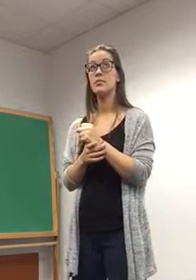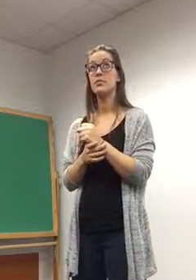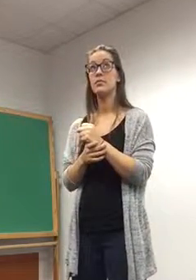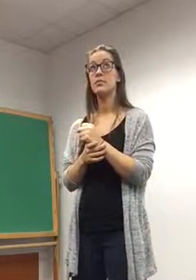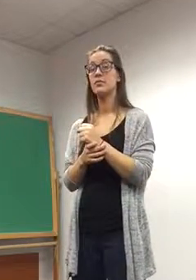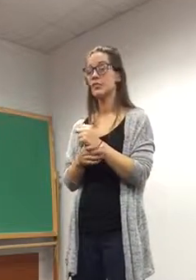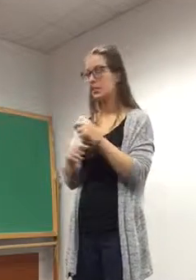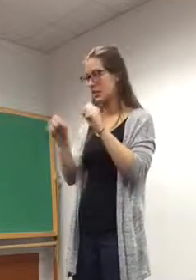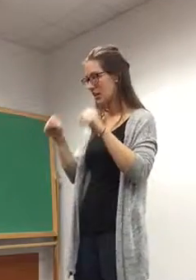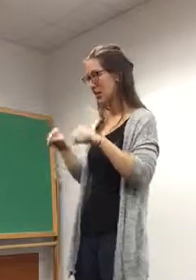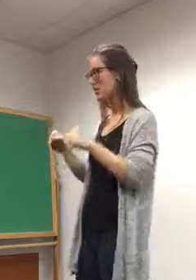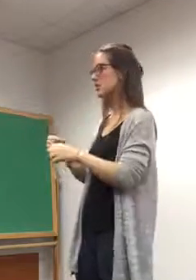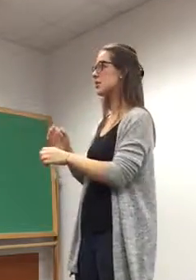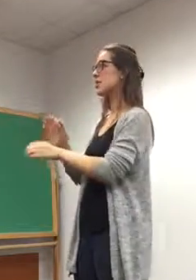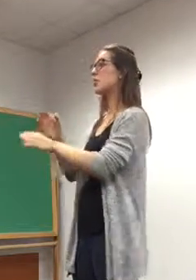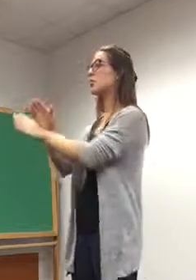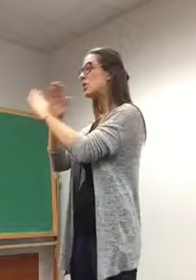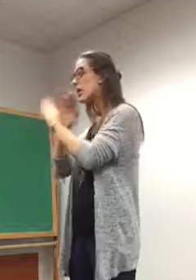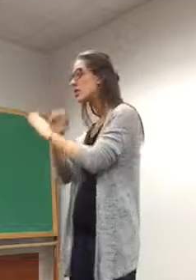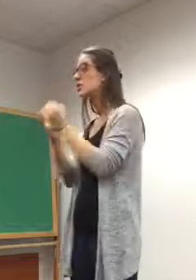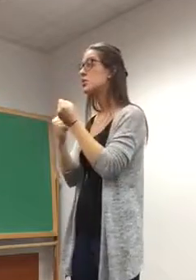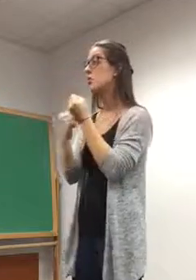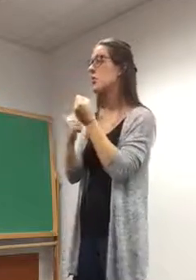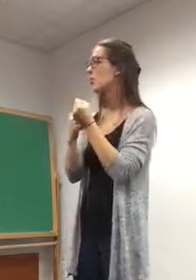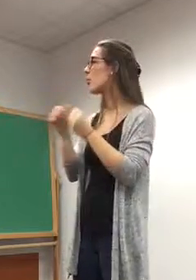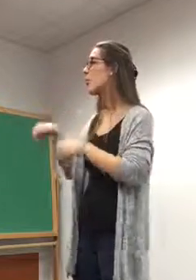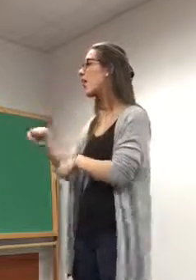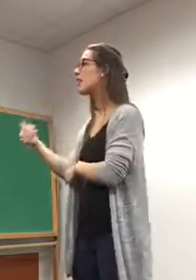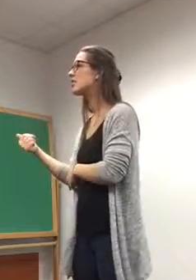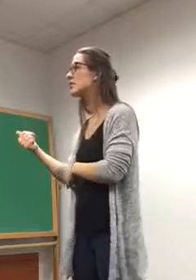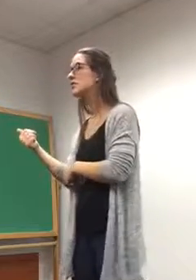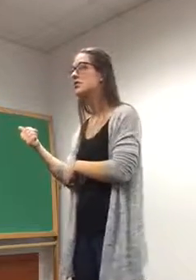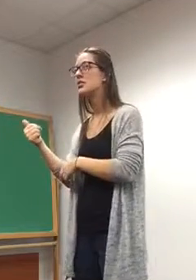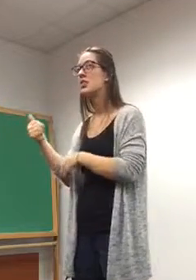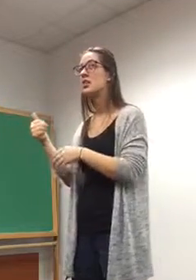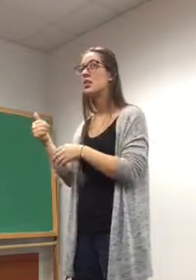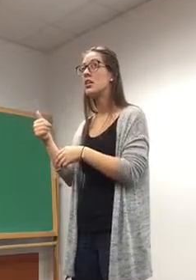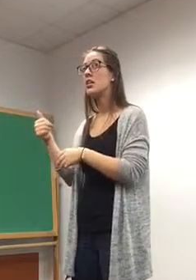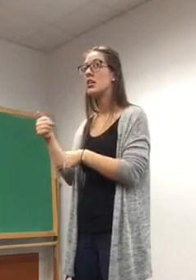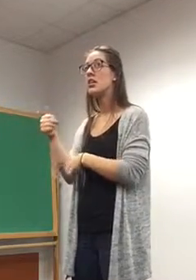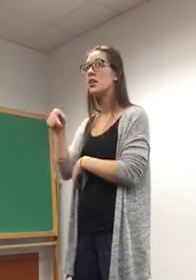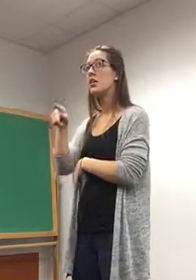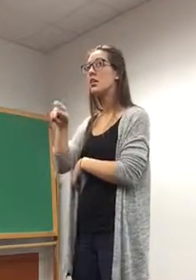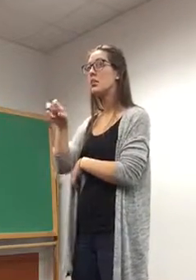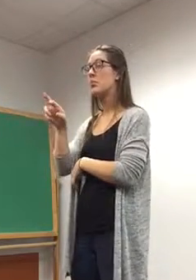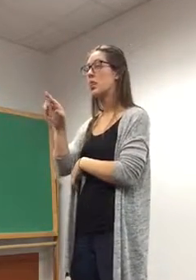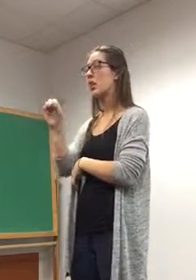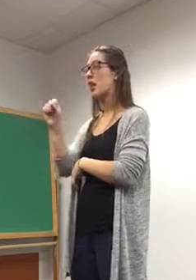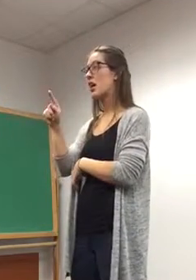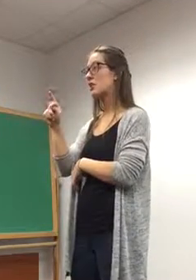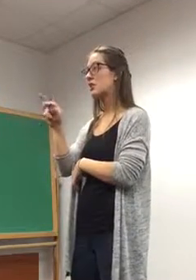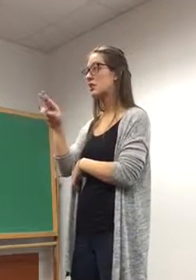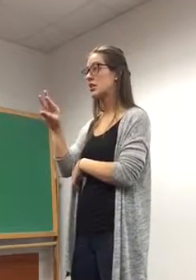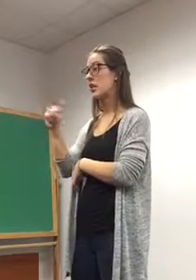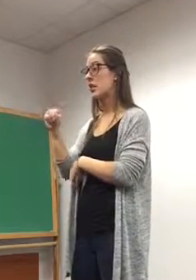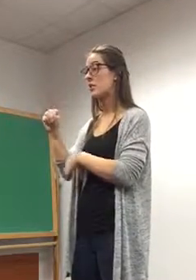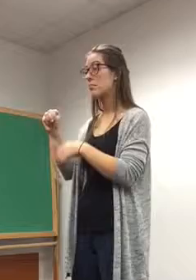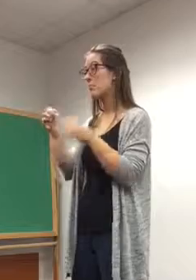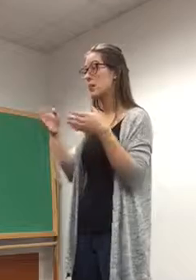keep hearing. Let's add a couple more things to it. Ready? The periosteum allows food, oxygen, and nutrients to get to the